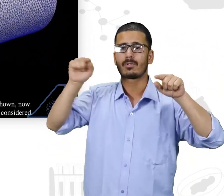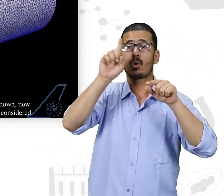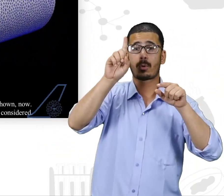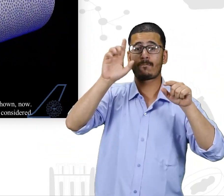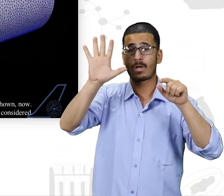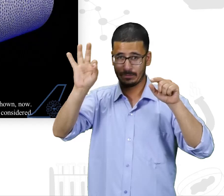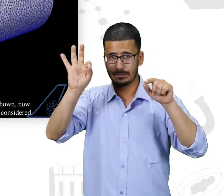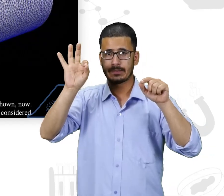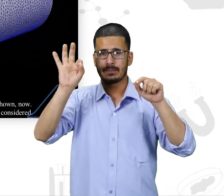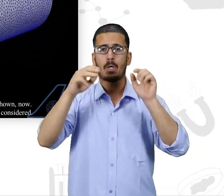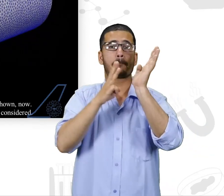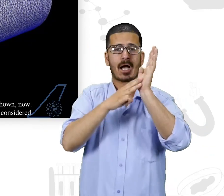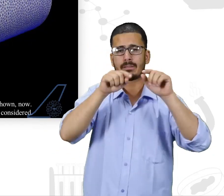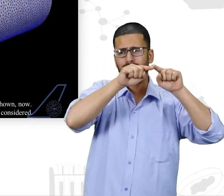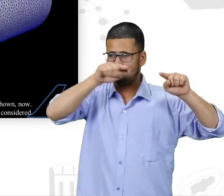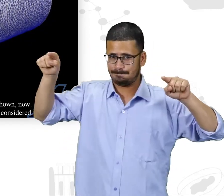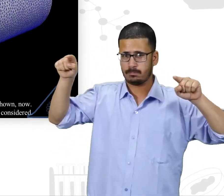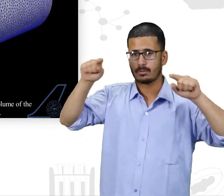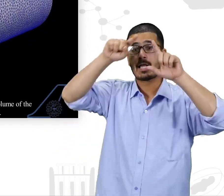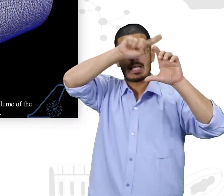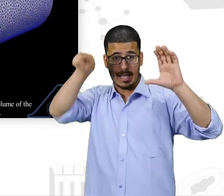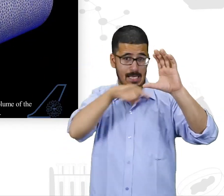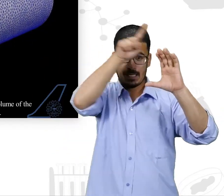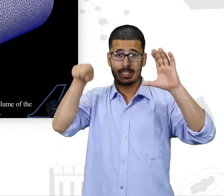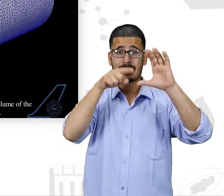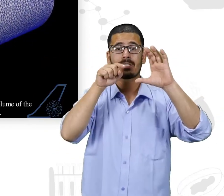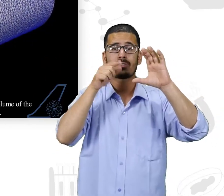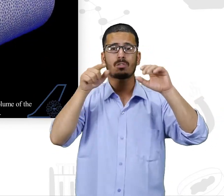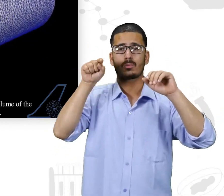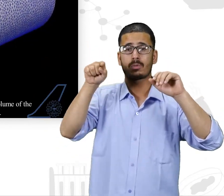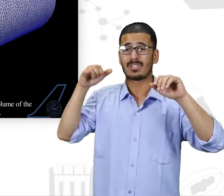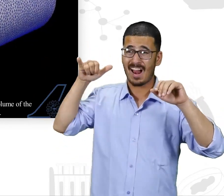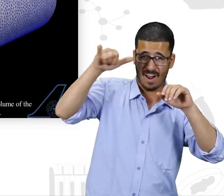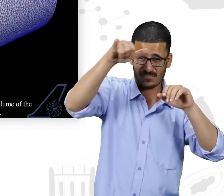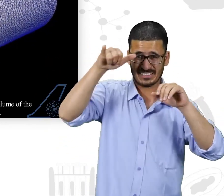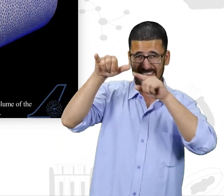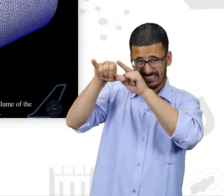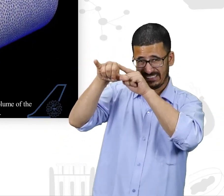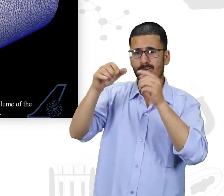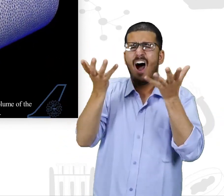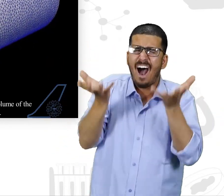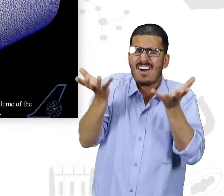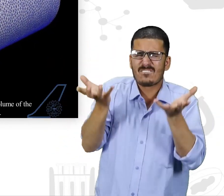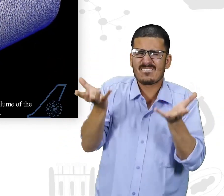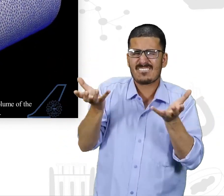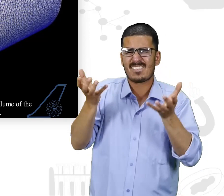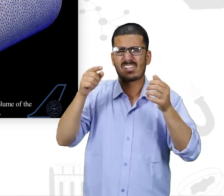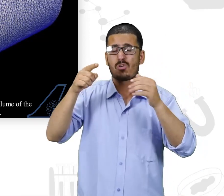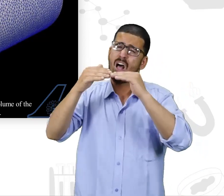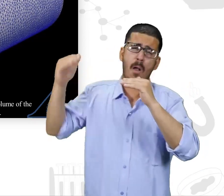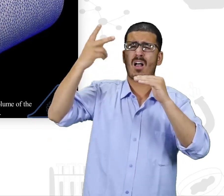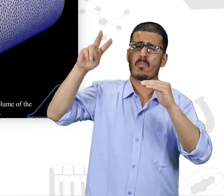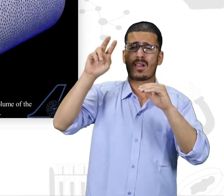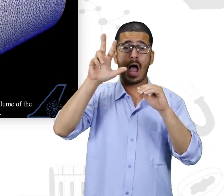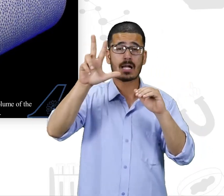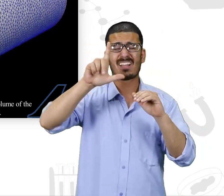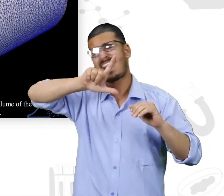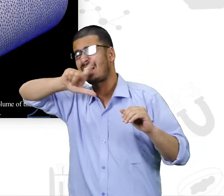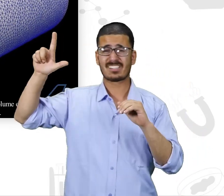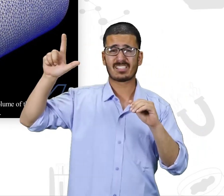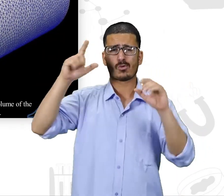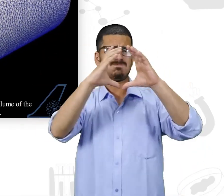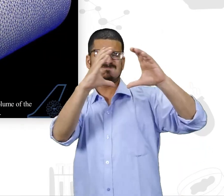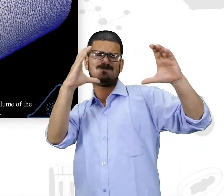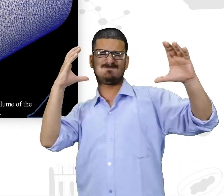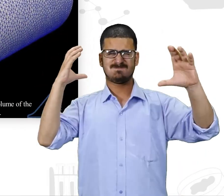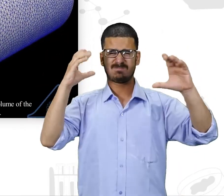long and 150 meters in diameter is considered. The volume of the flow field is approximately 1 lakh times the volume of the aircraft